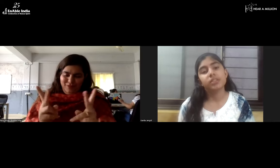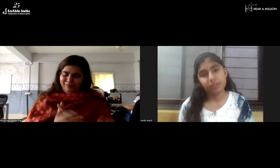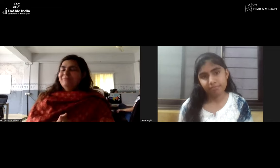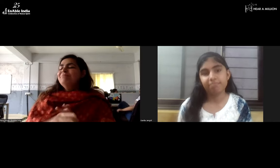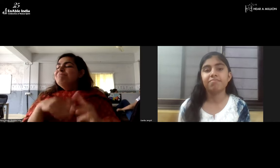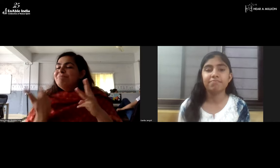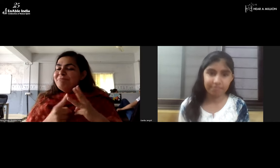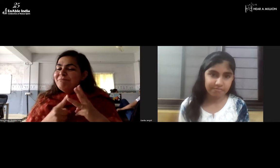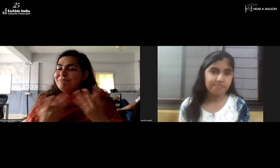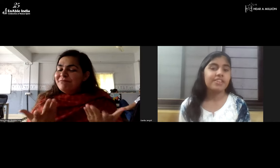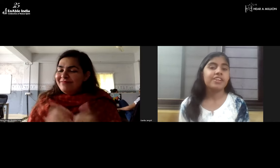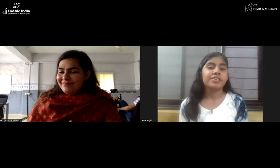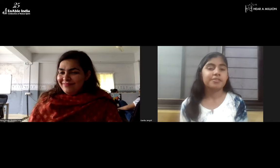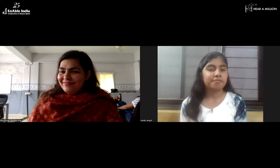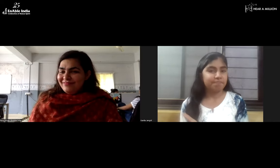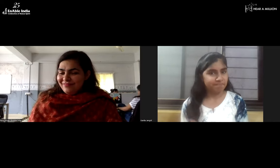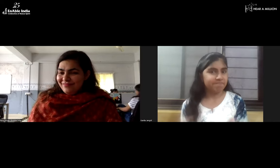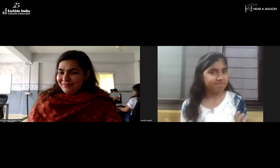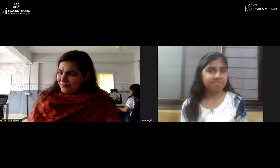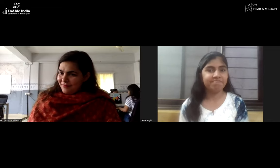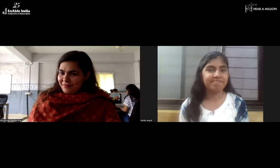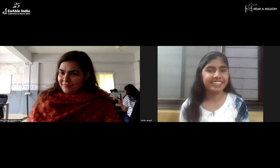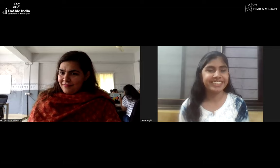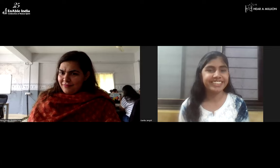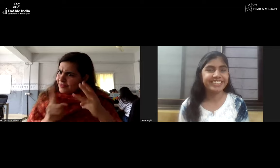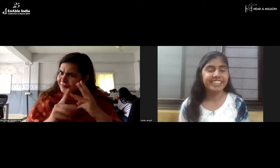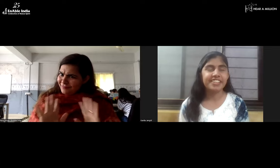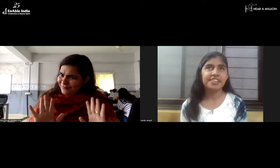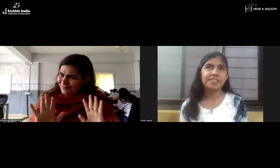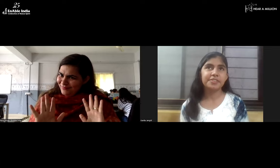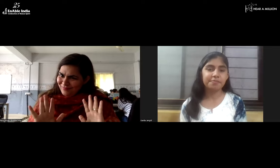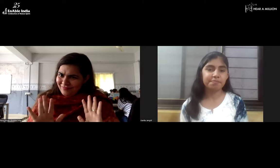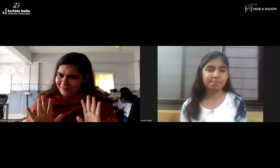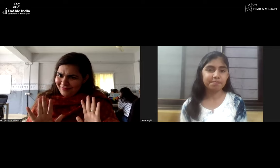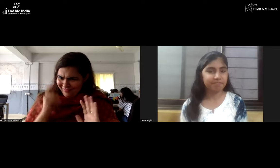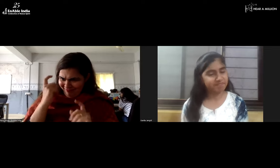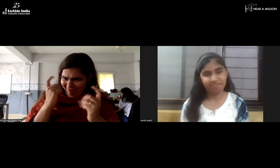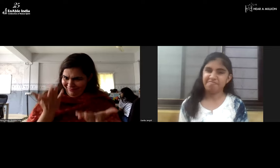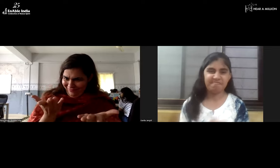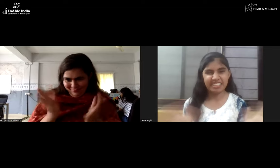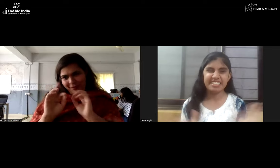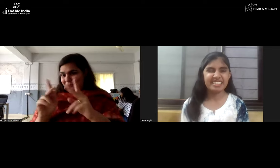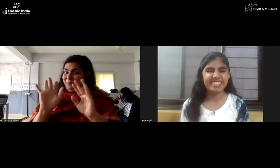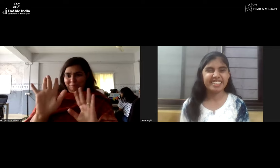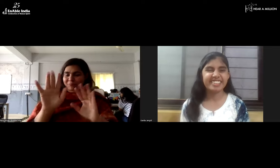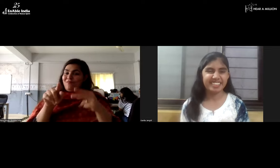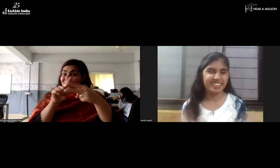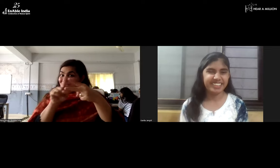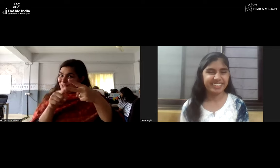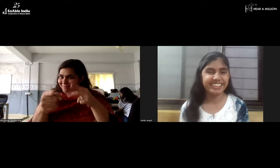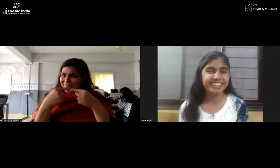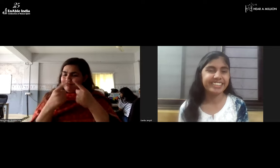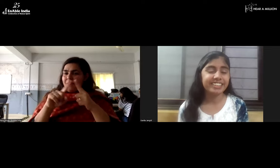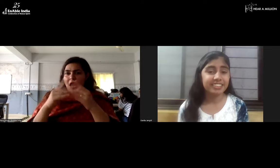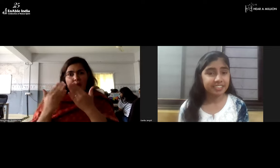Wonderful. Next we have Meet Patel. Yes, so my name is MET Meet